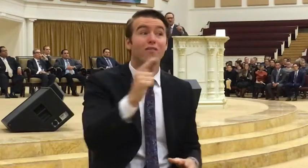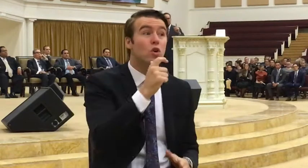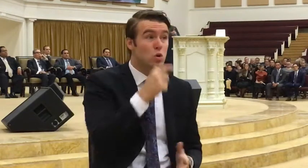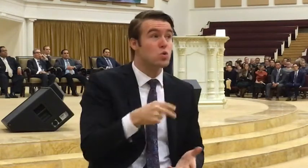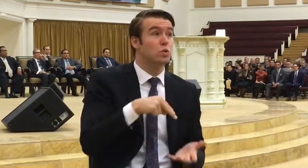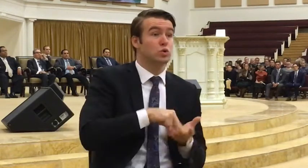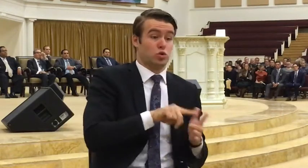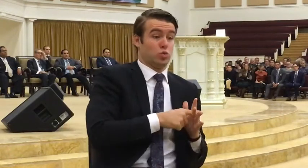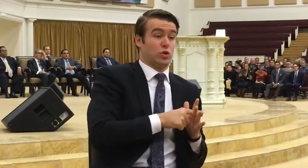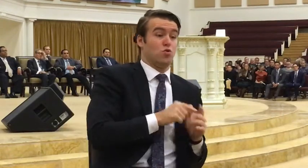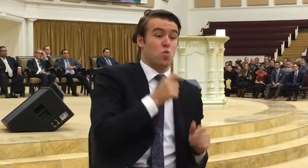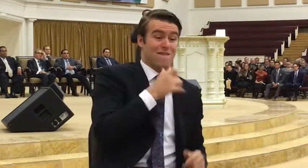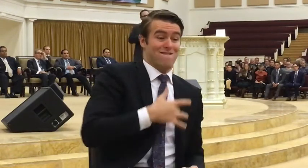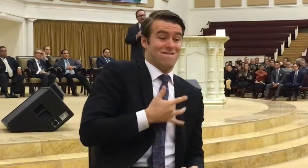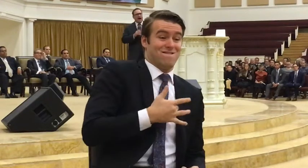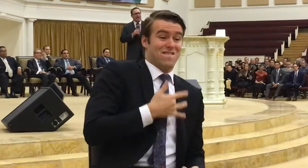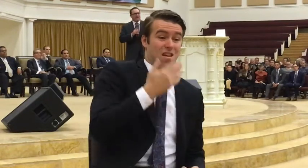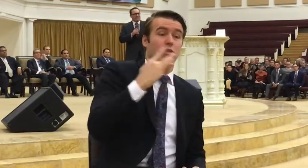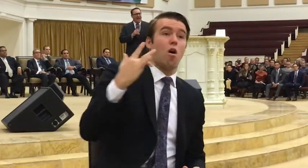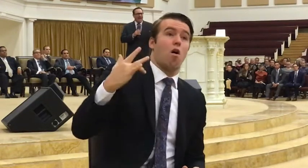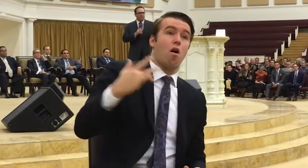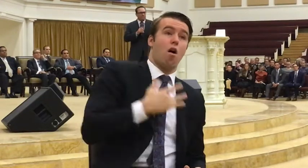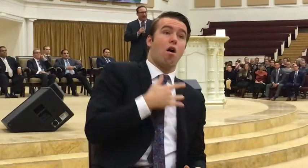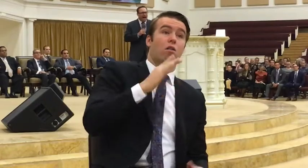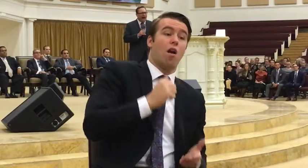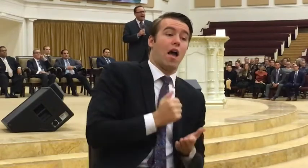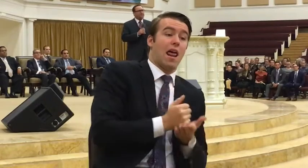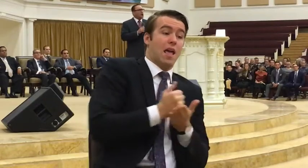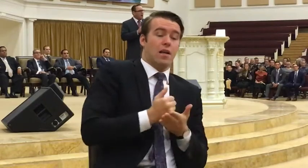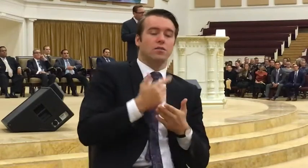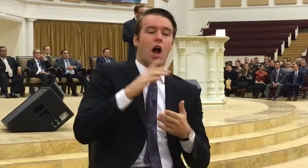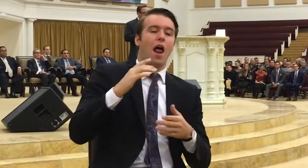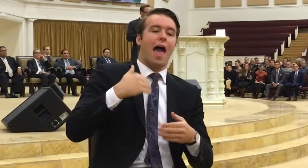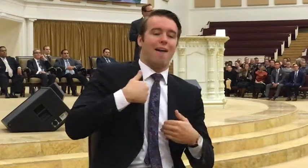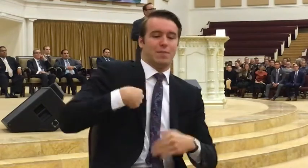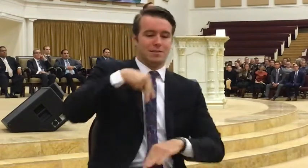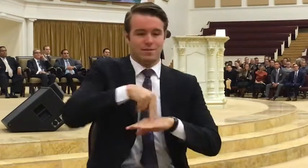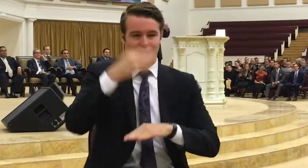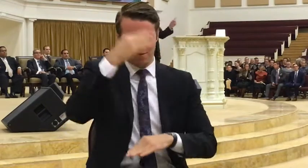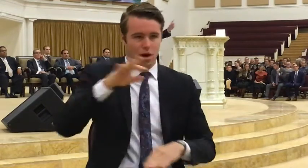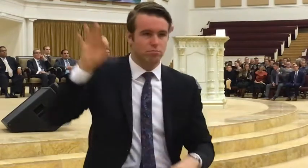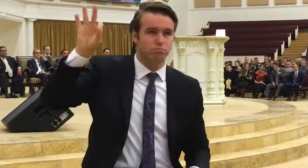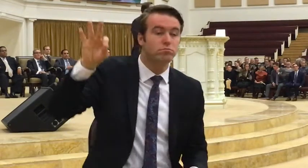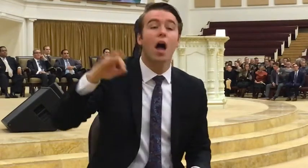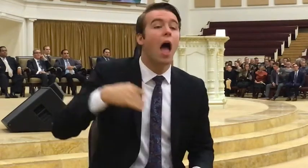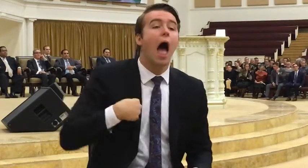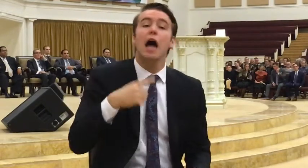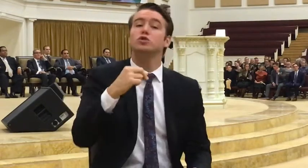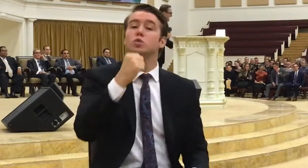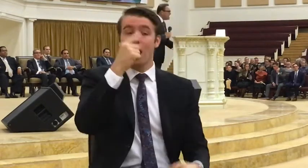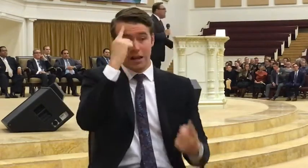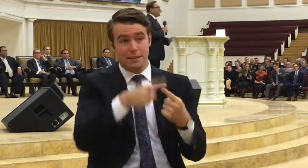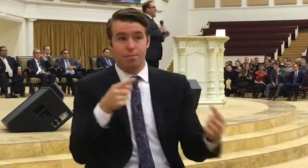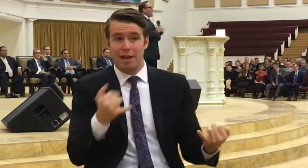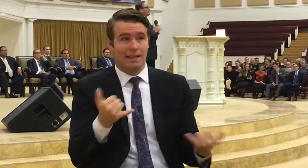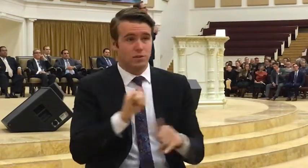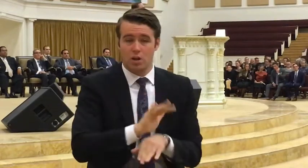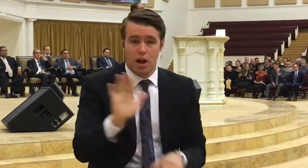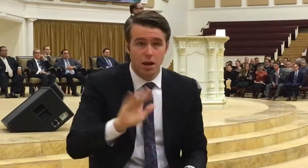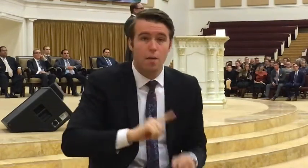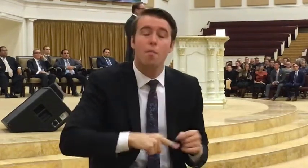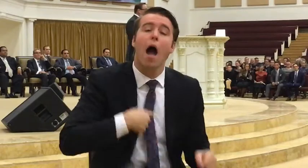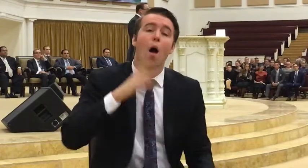stood, that feel like the hand of God is to have you behind a pulpit. I do not debate that tonight, but I